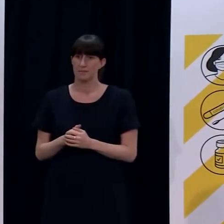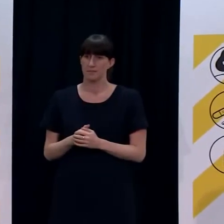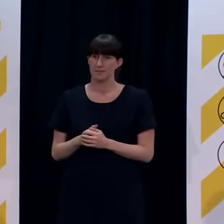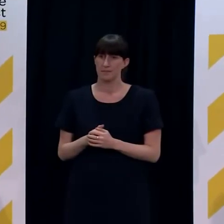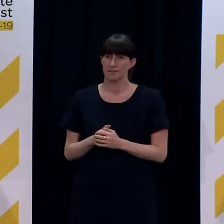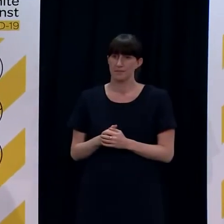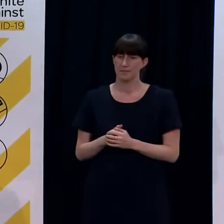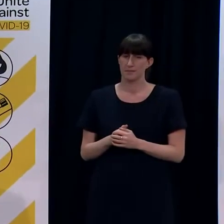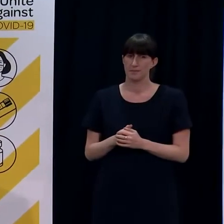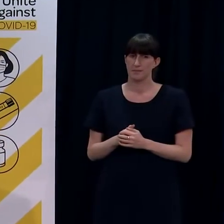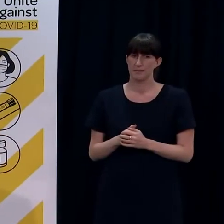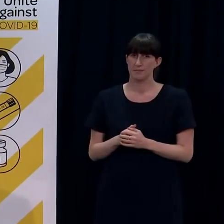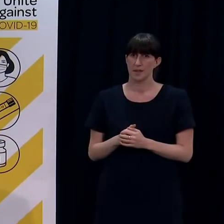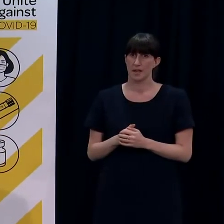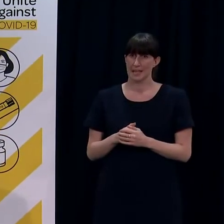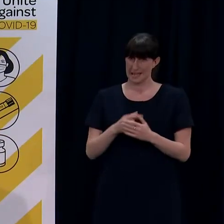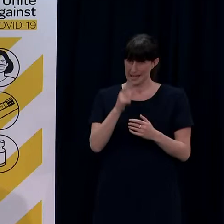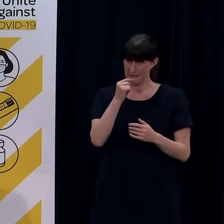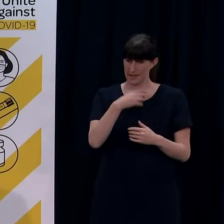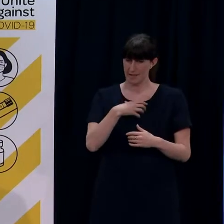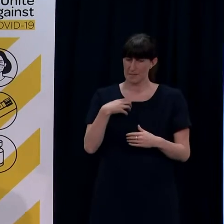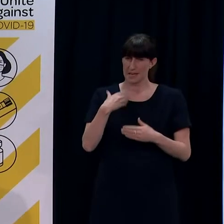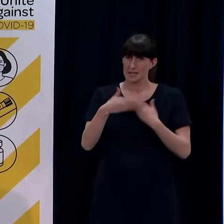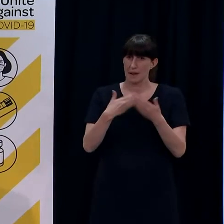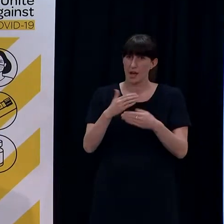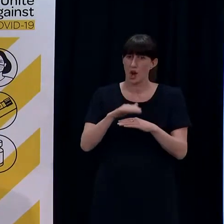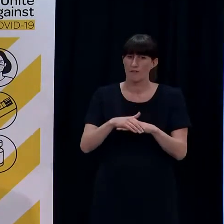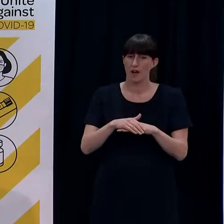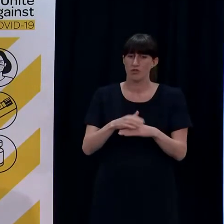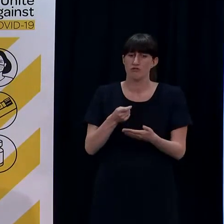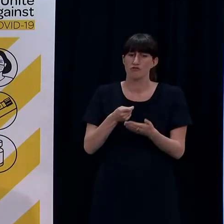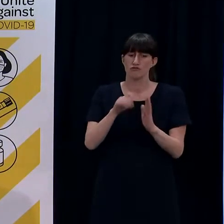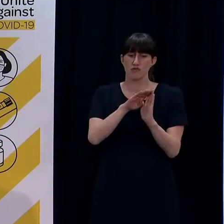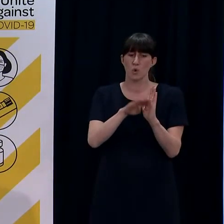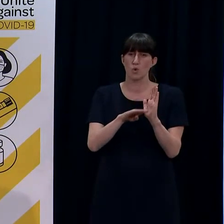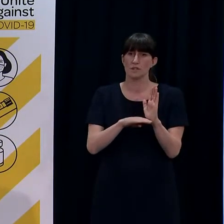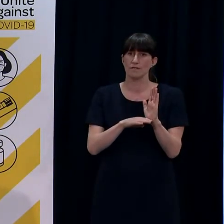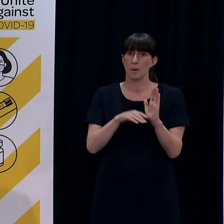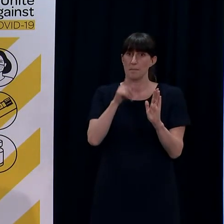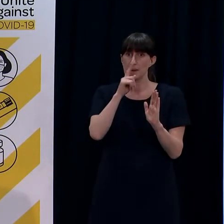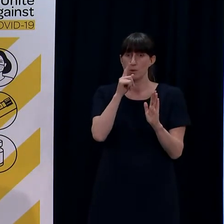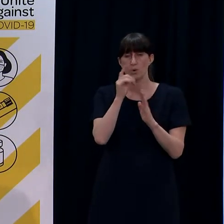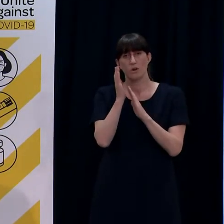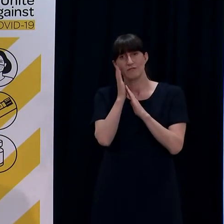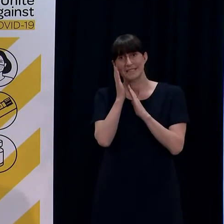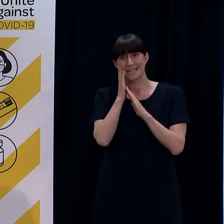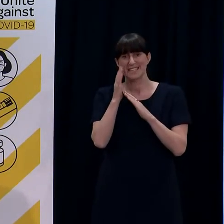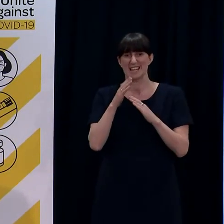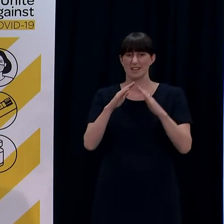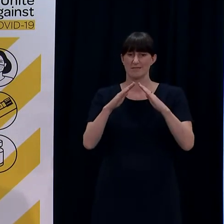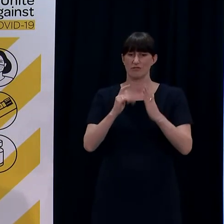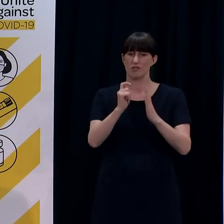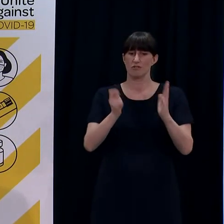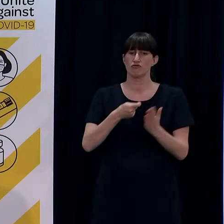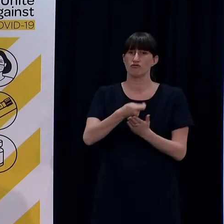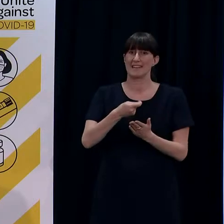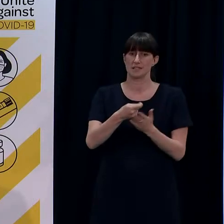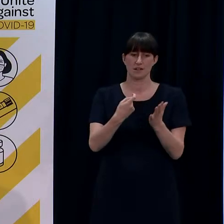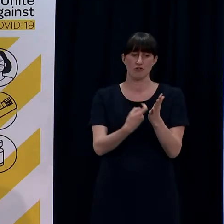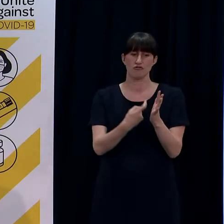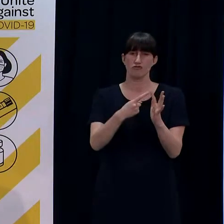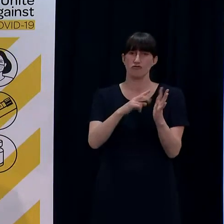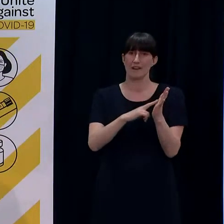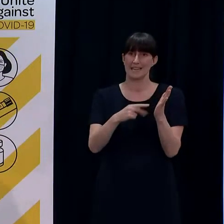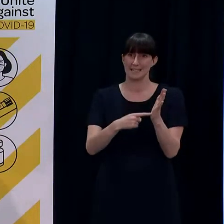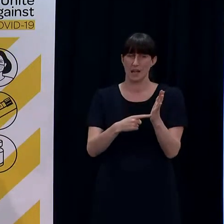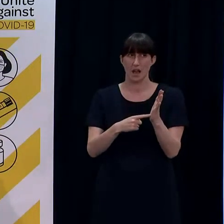residential rental rules under level 4? Is there moves to, in terms of